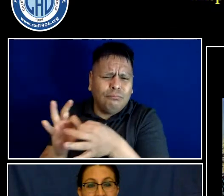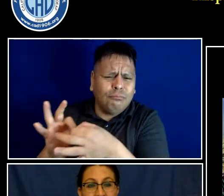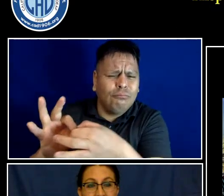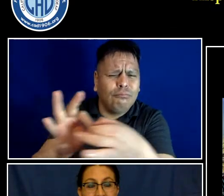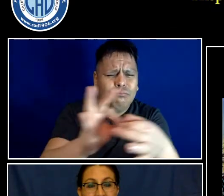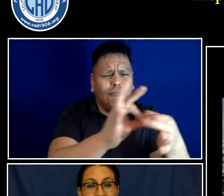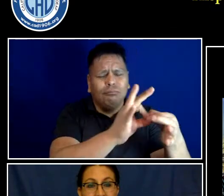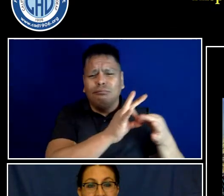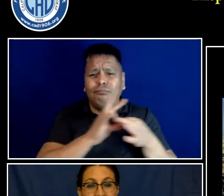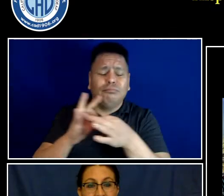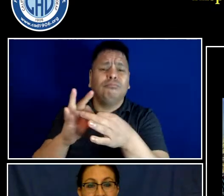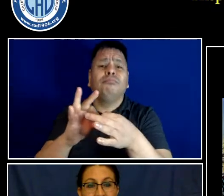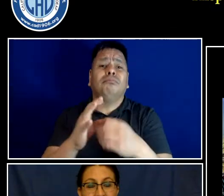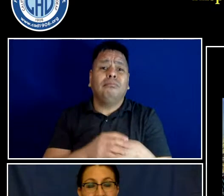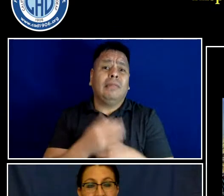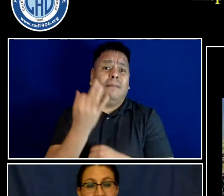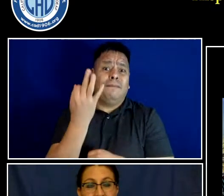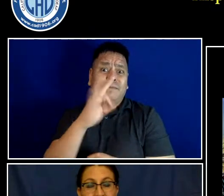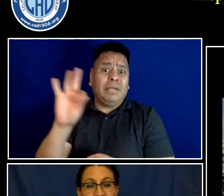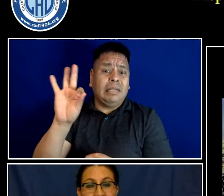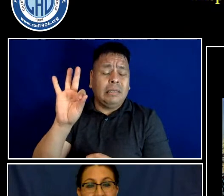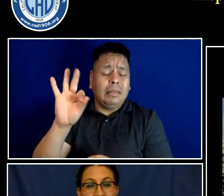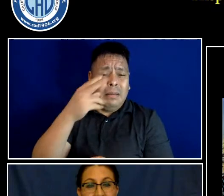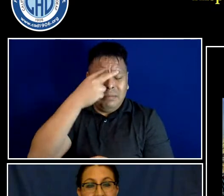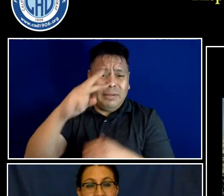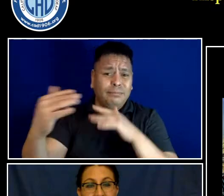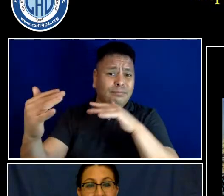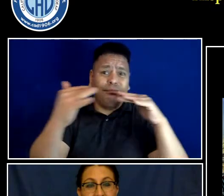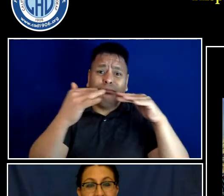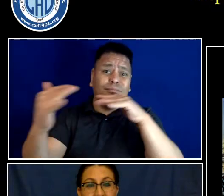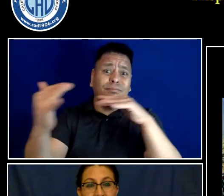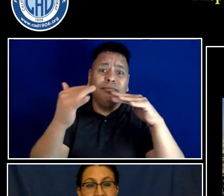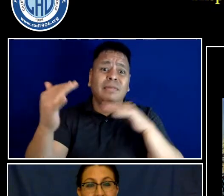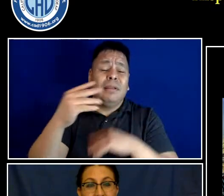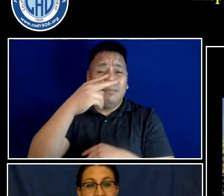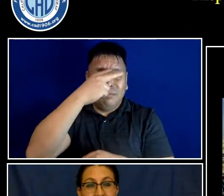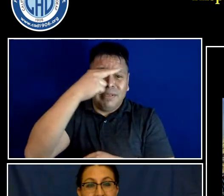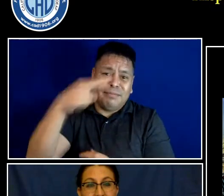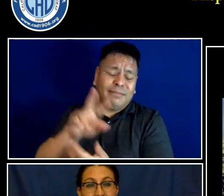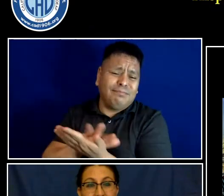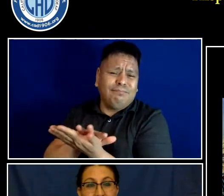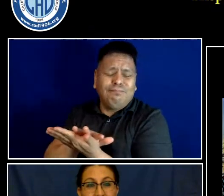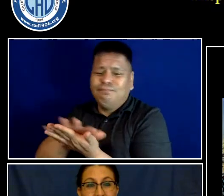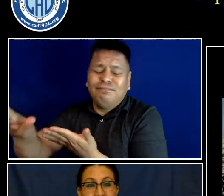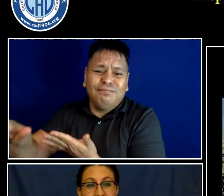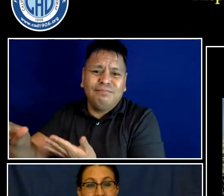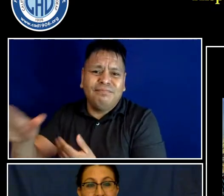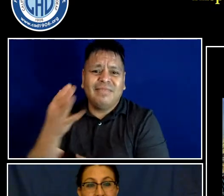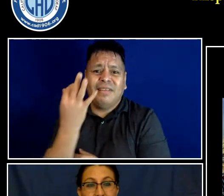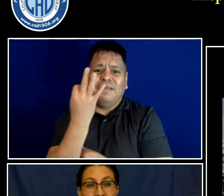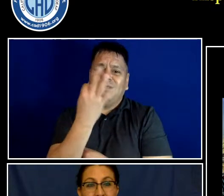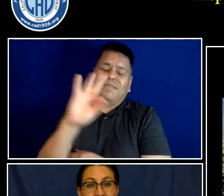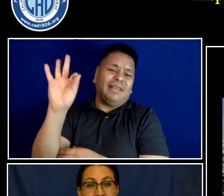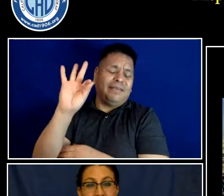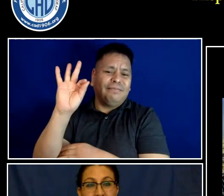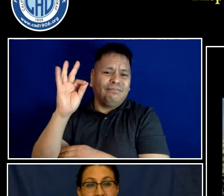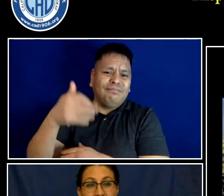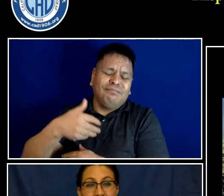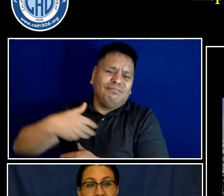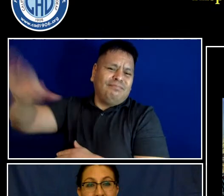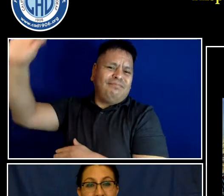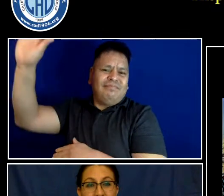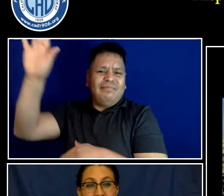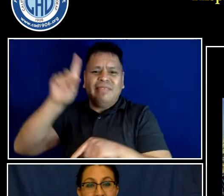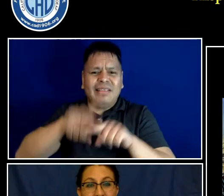wasn't just soldiers that participated in that Battle of Puebla. Instead, there were a lot of farmers and rural folk that became